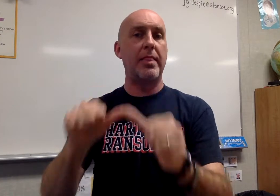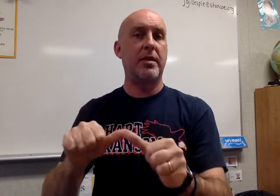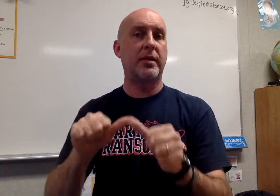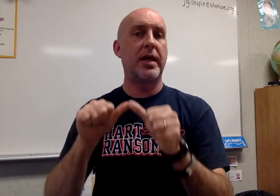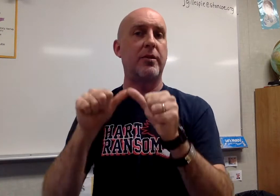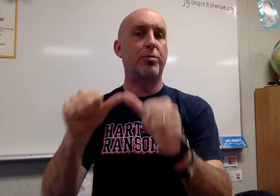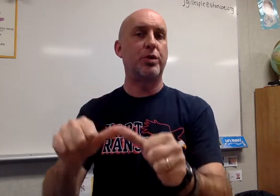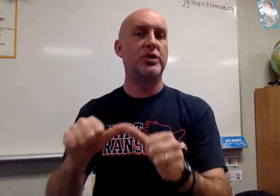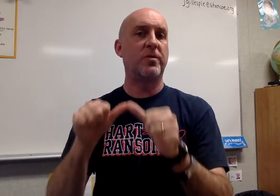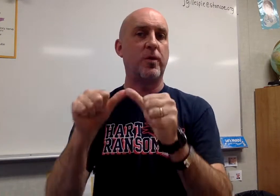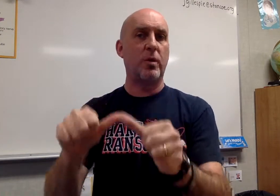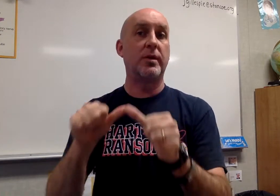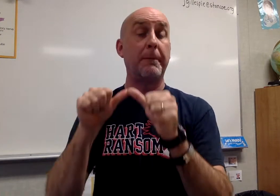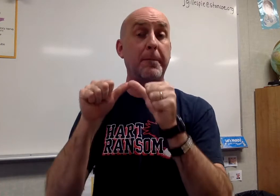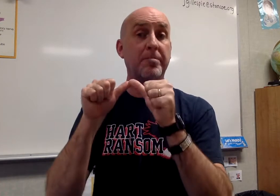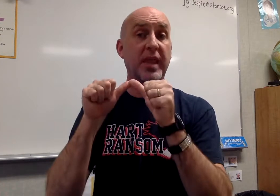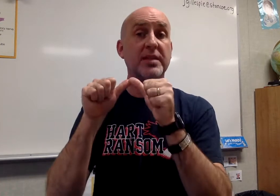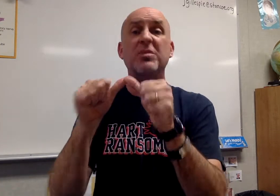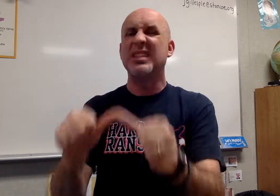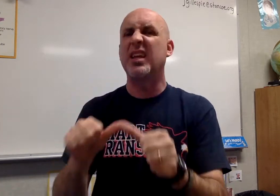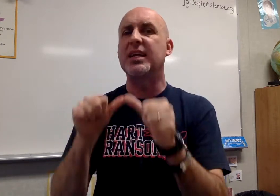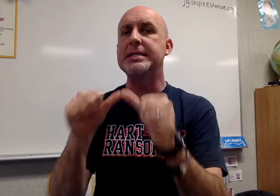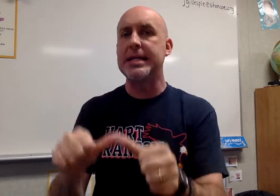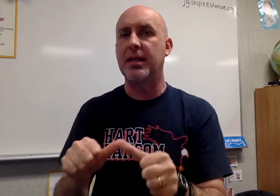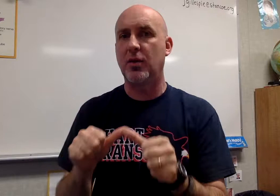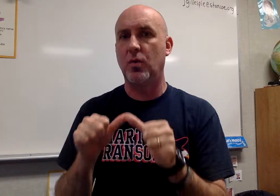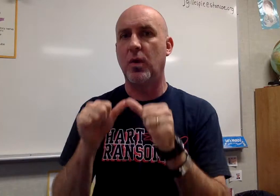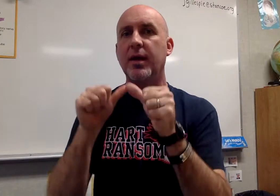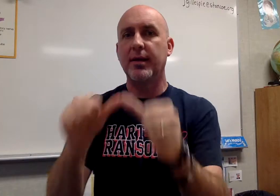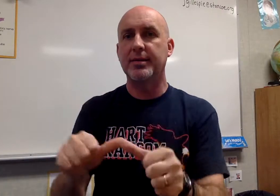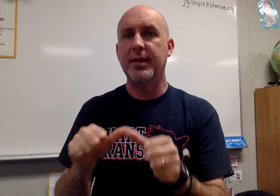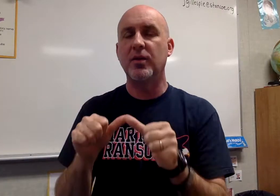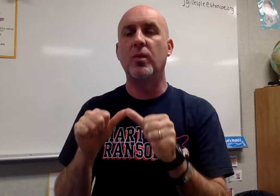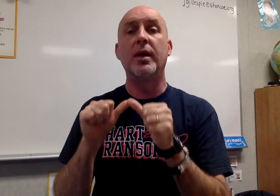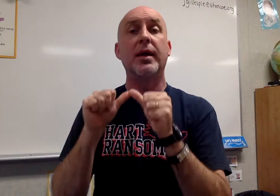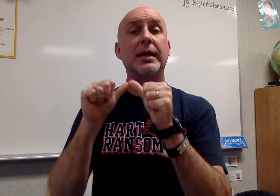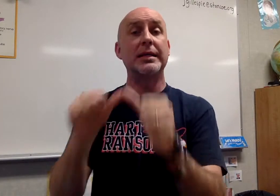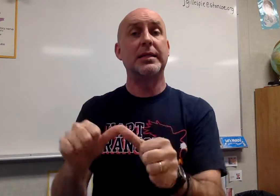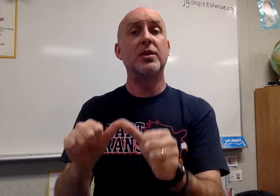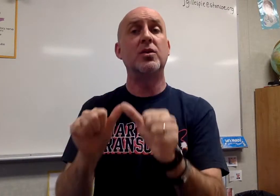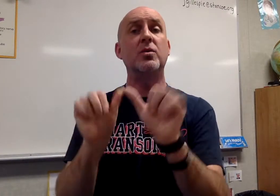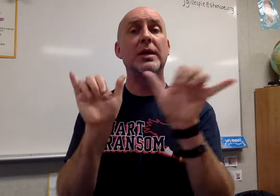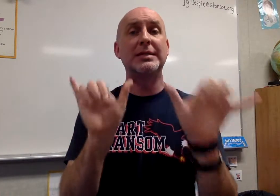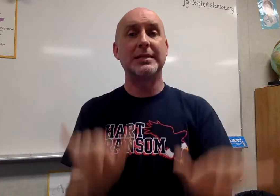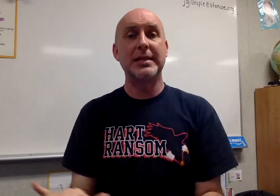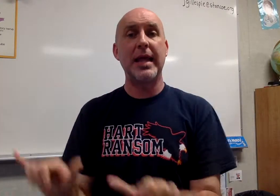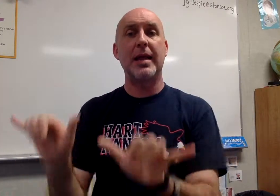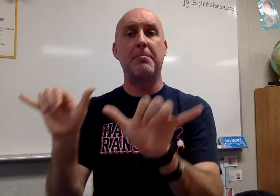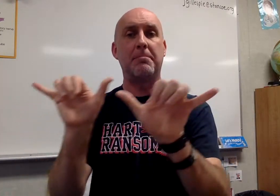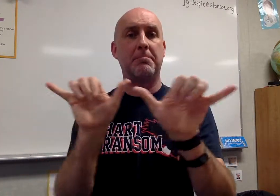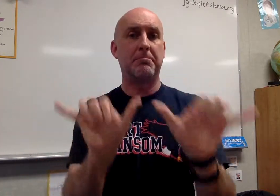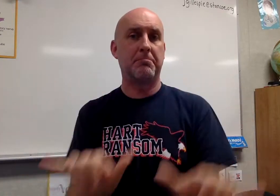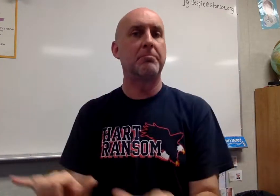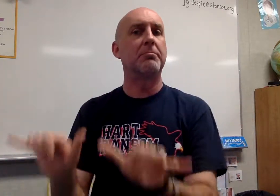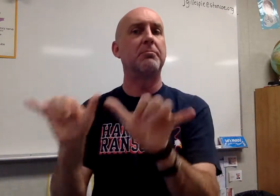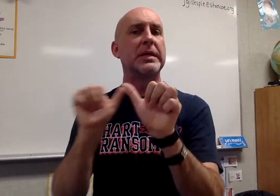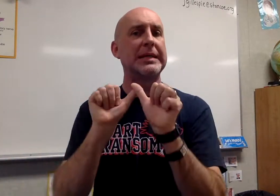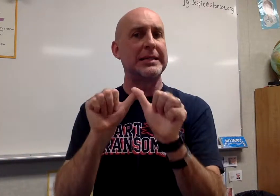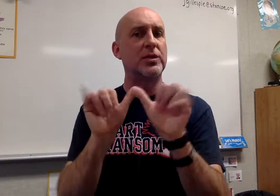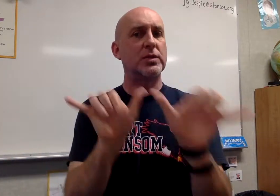then kind of push it forward. Okay, it means like continue, continue, continue, same, continue,